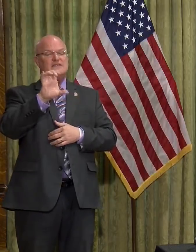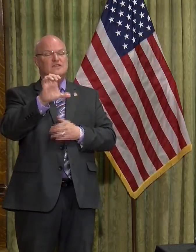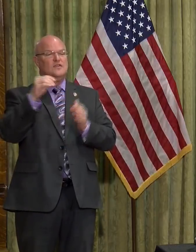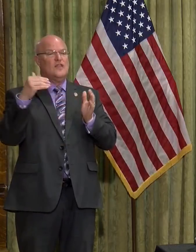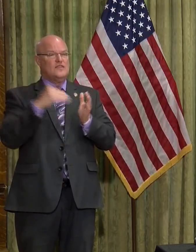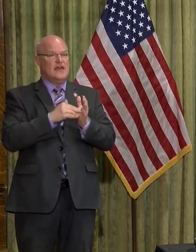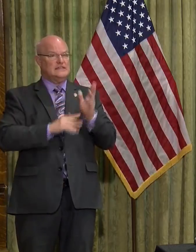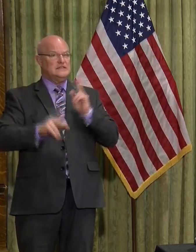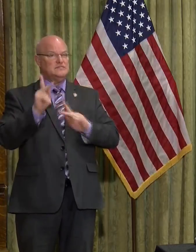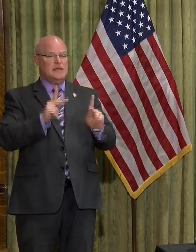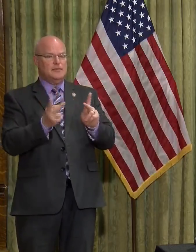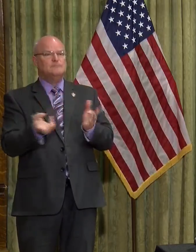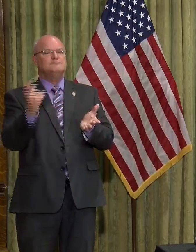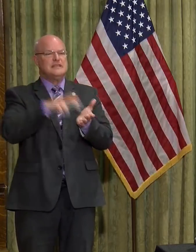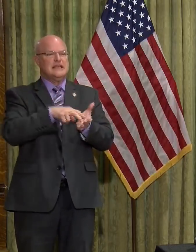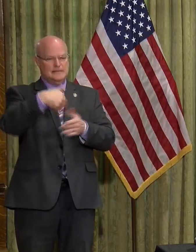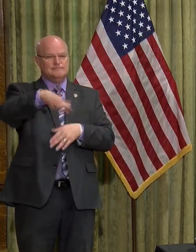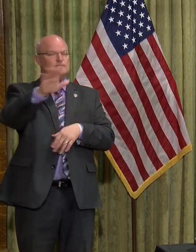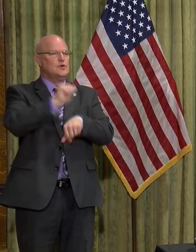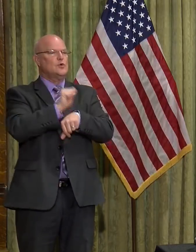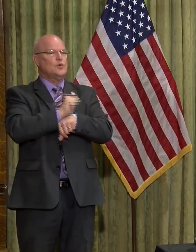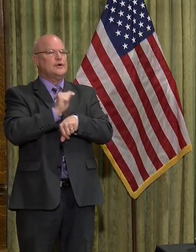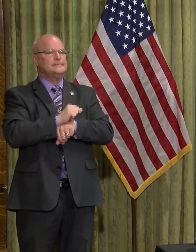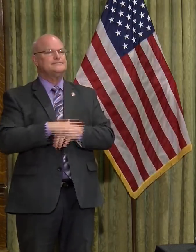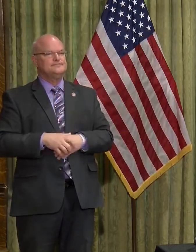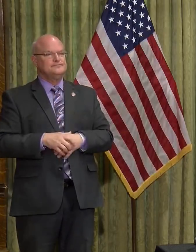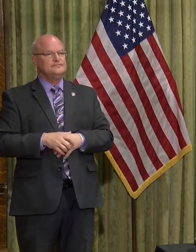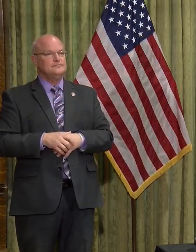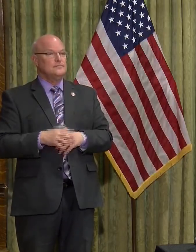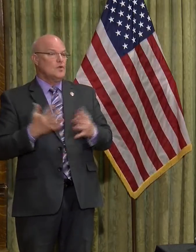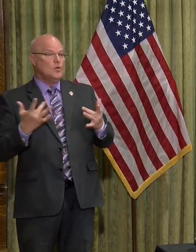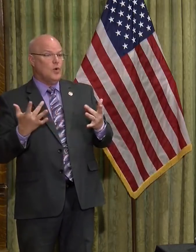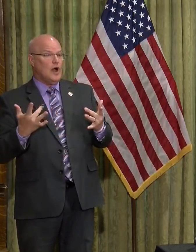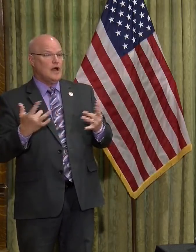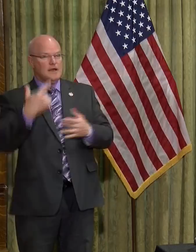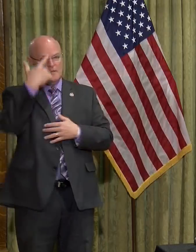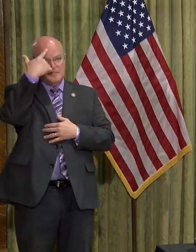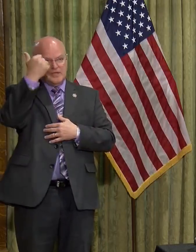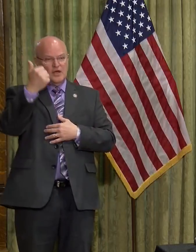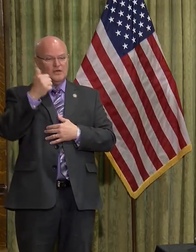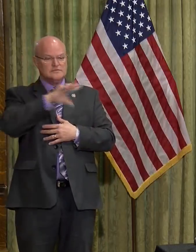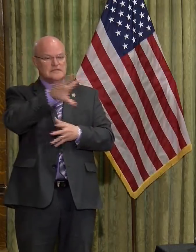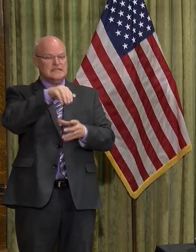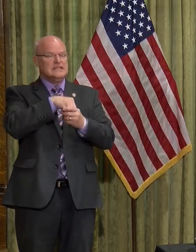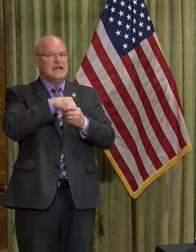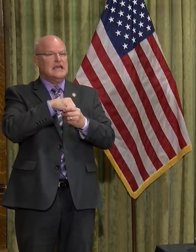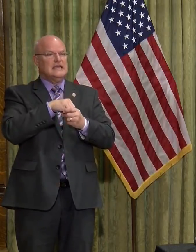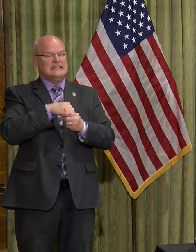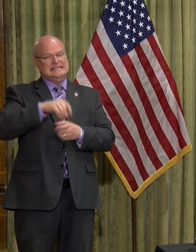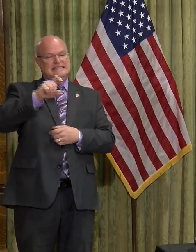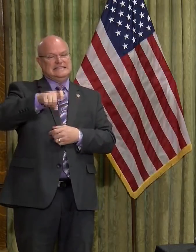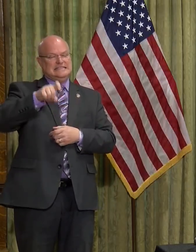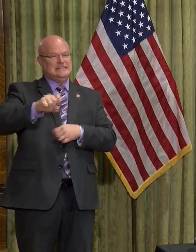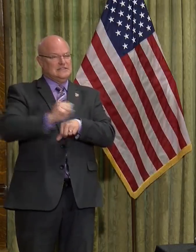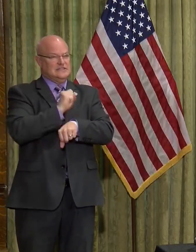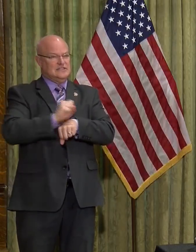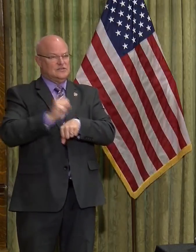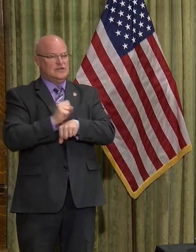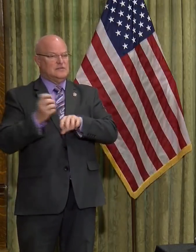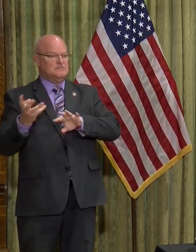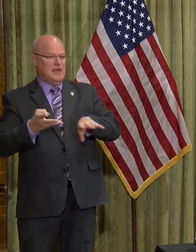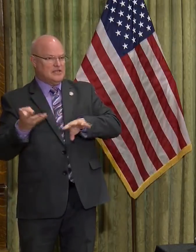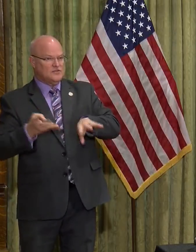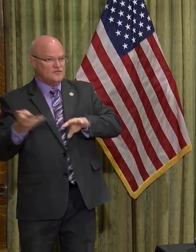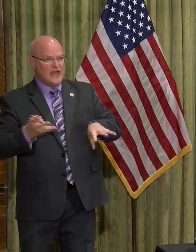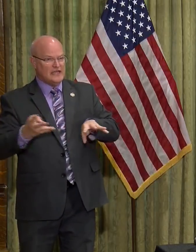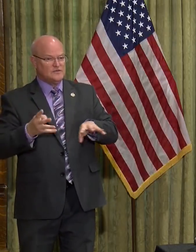700,000 Arkansans would get up and go to work. And why is that? Because they're engaged in essential industries and